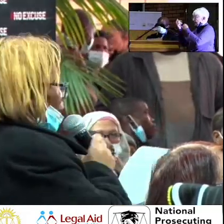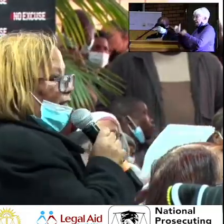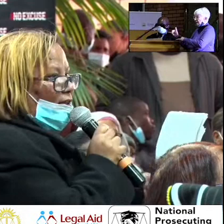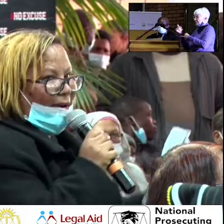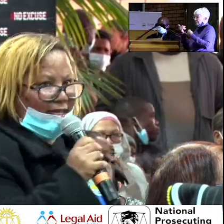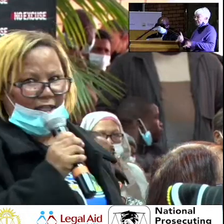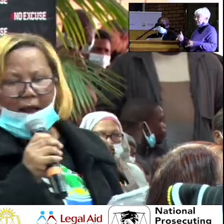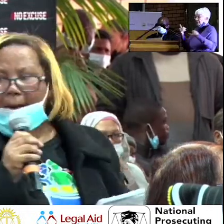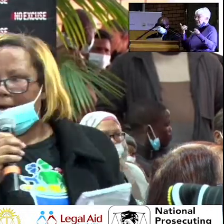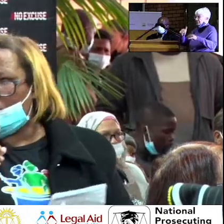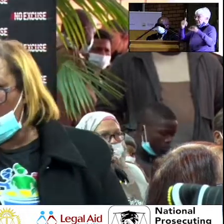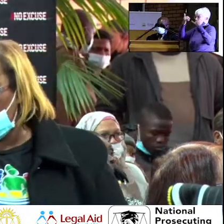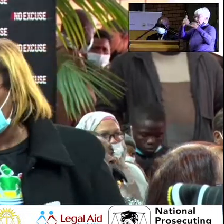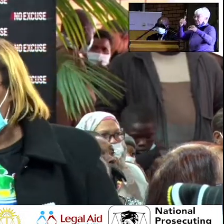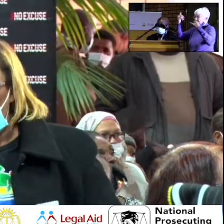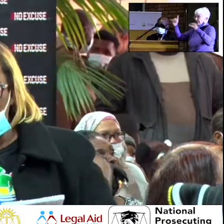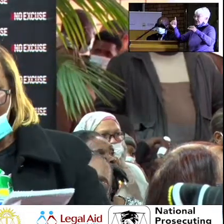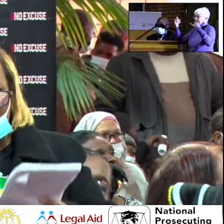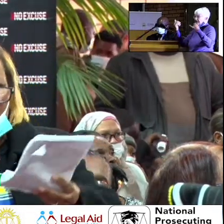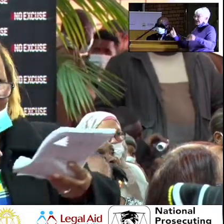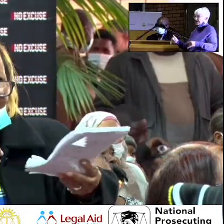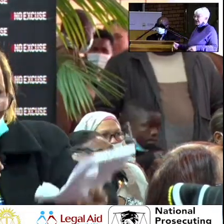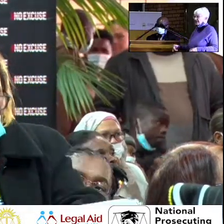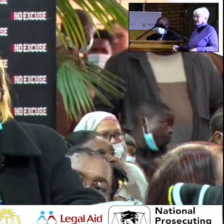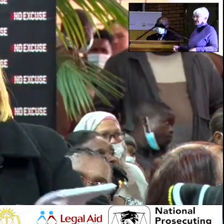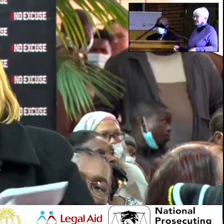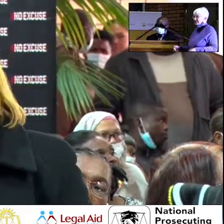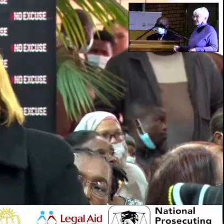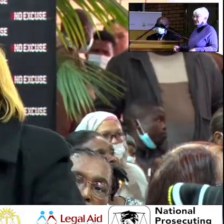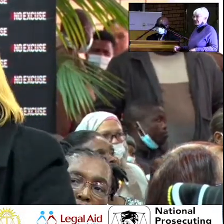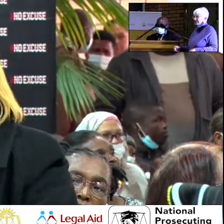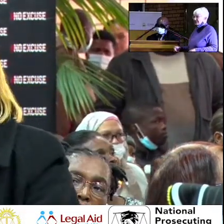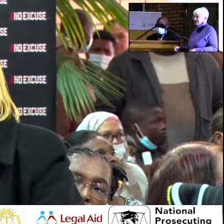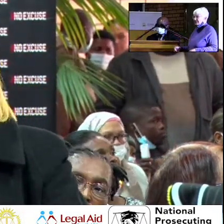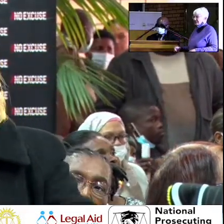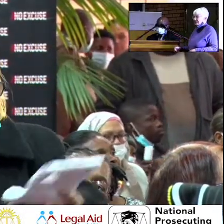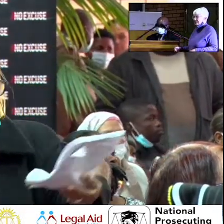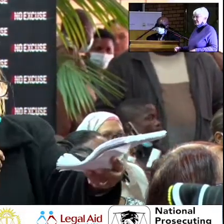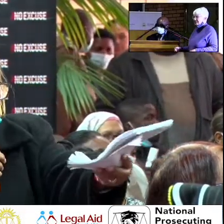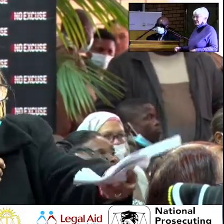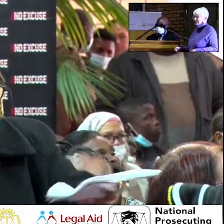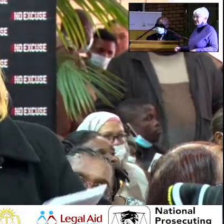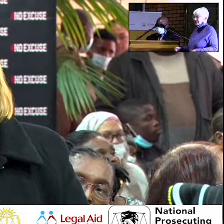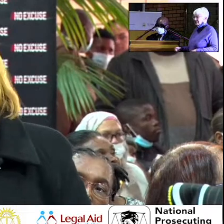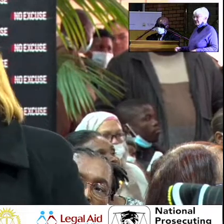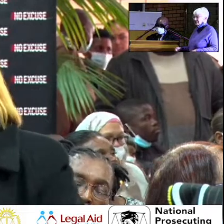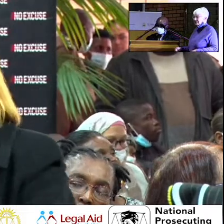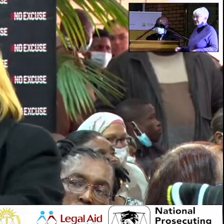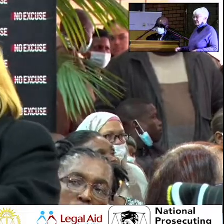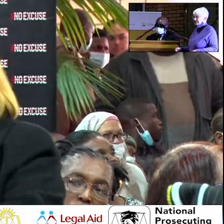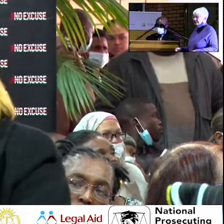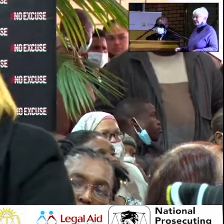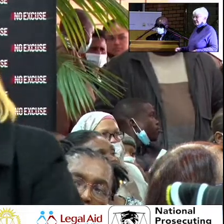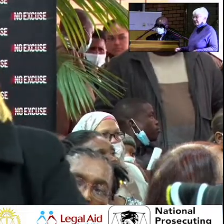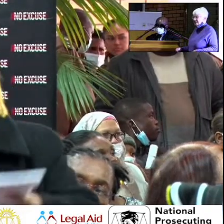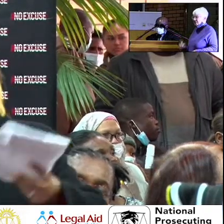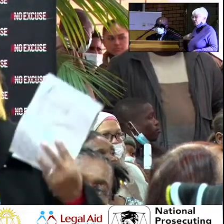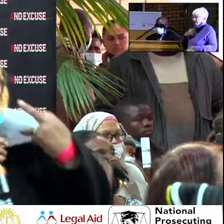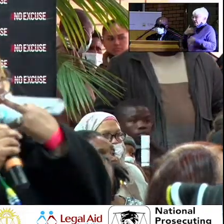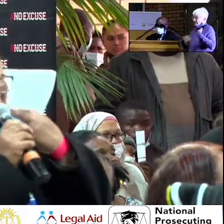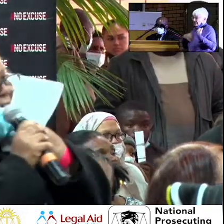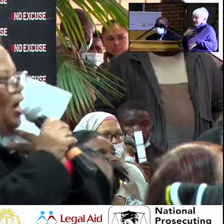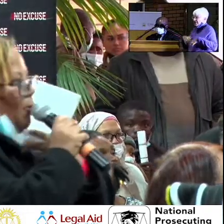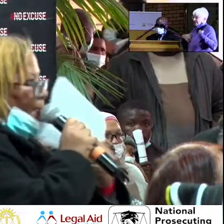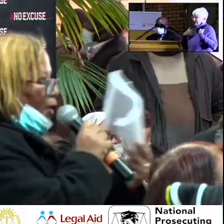want to address it because we must consider the job of our pastor. We must consider the